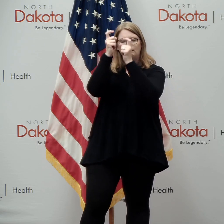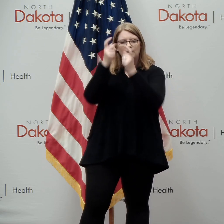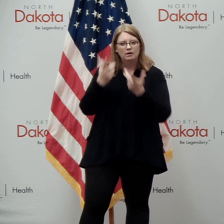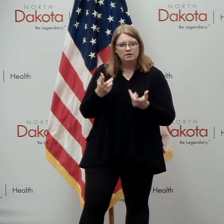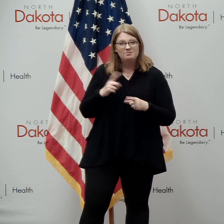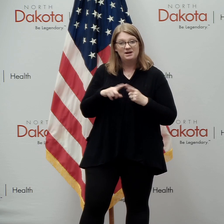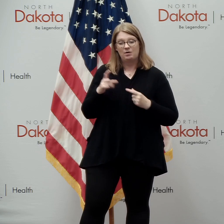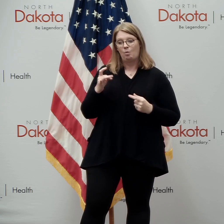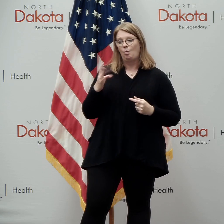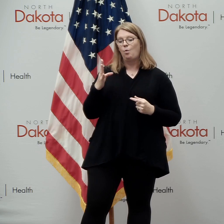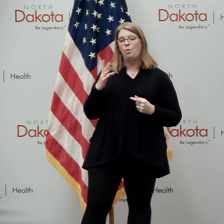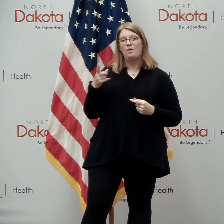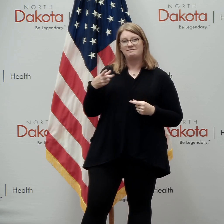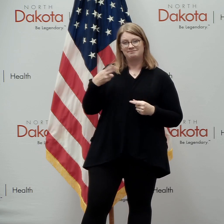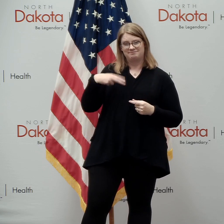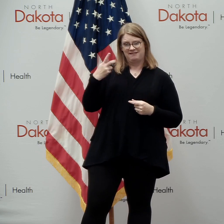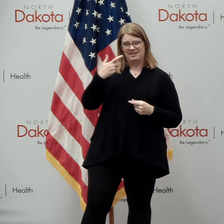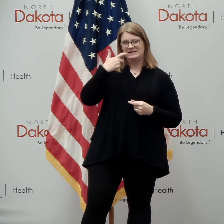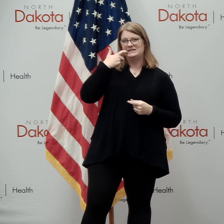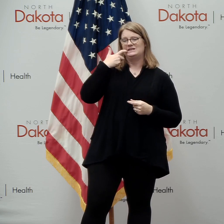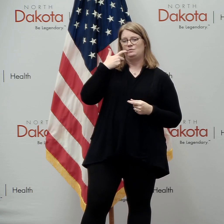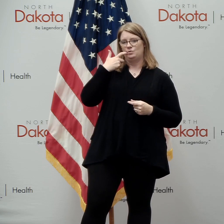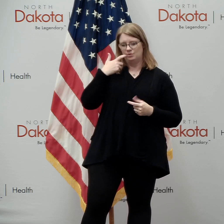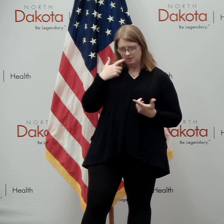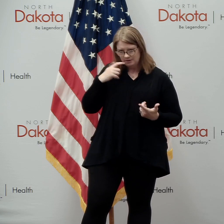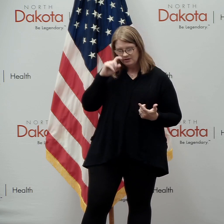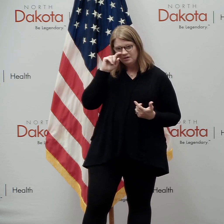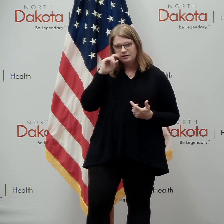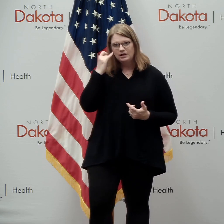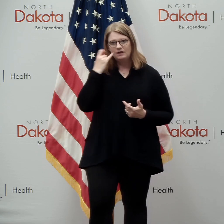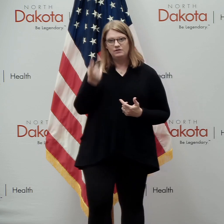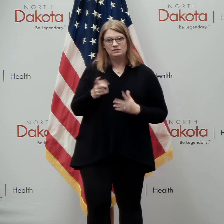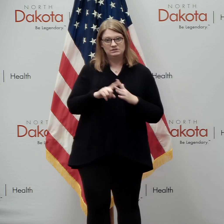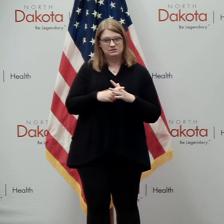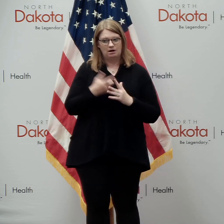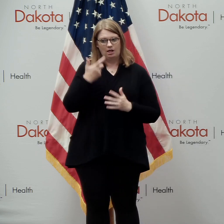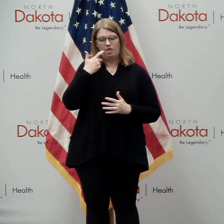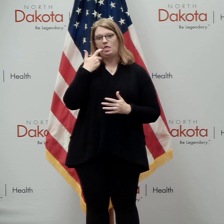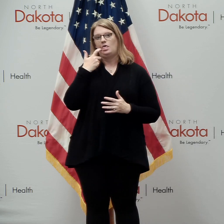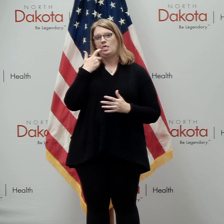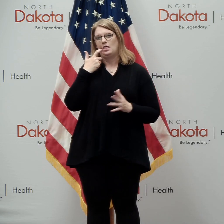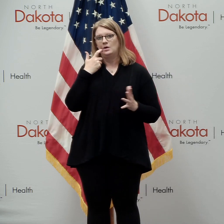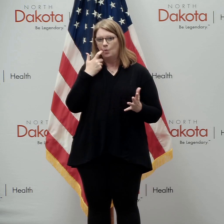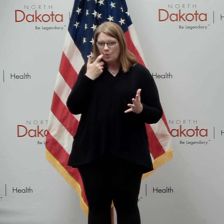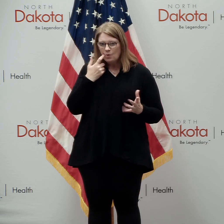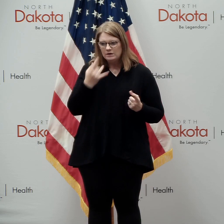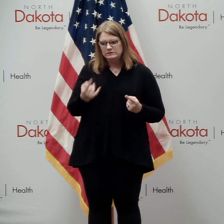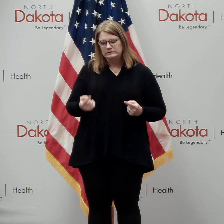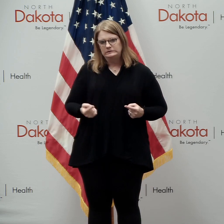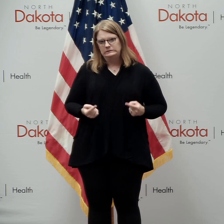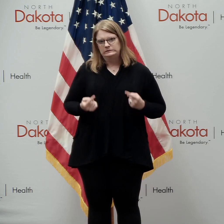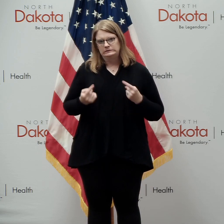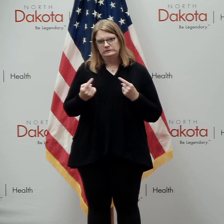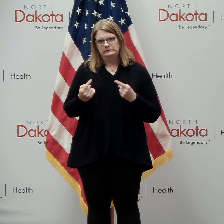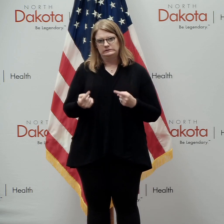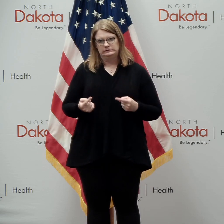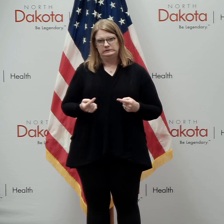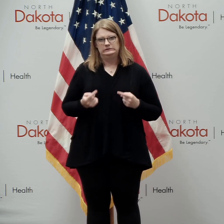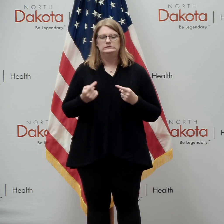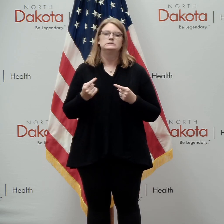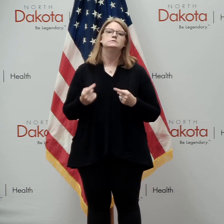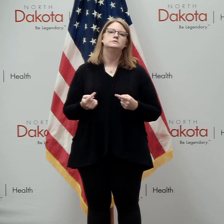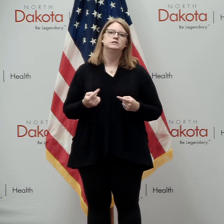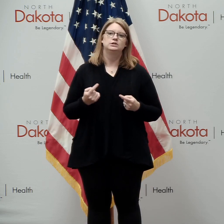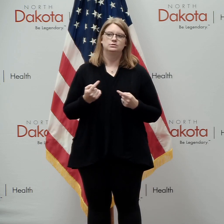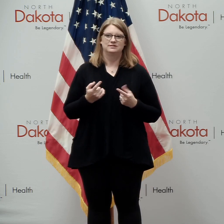highly addictive drugs. And once addicted, it's very very challenging to